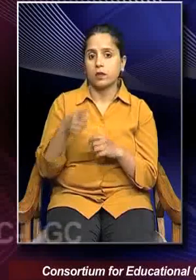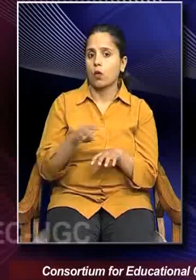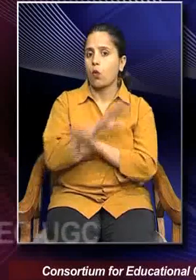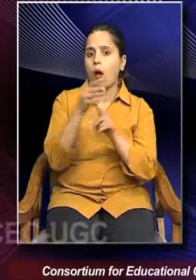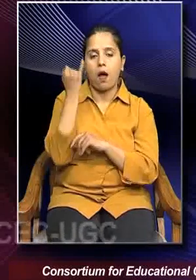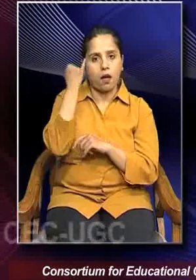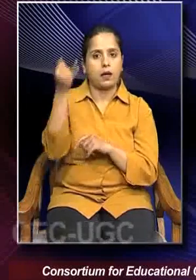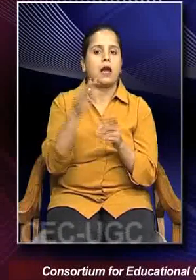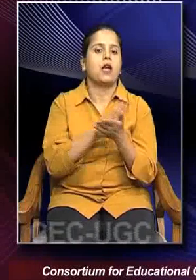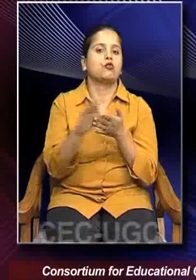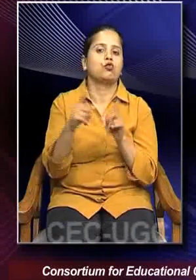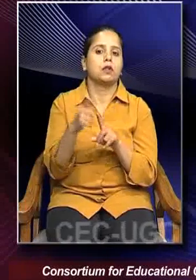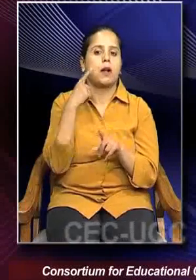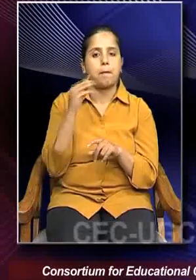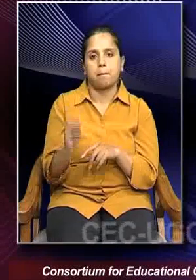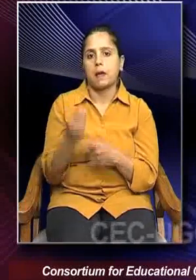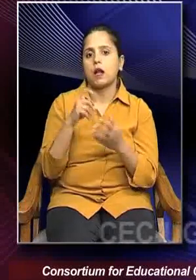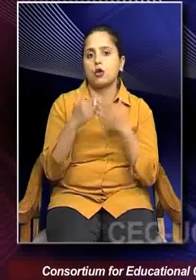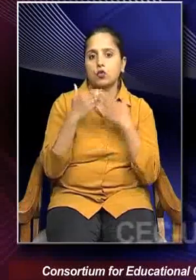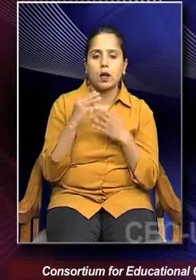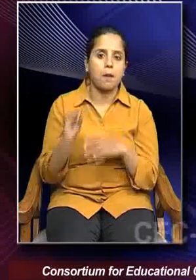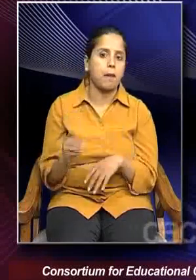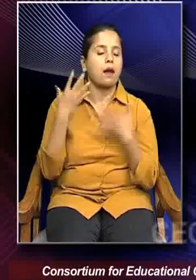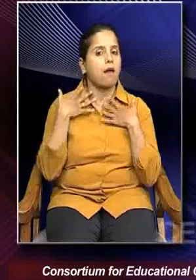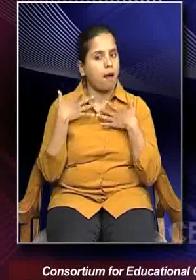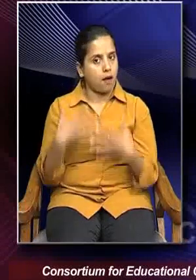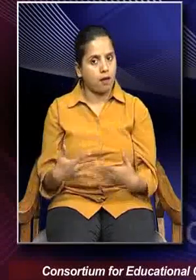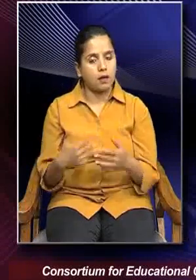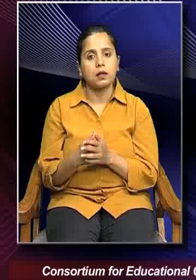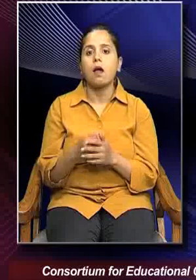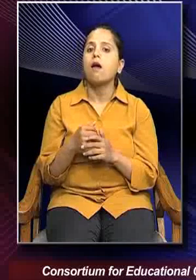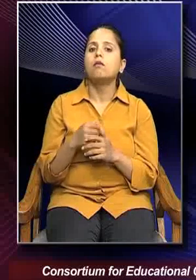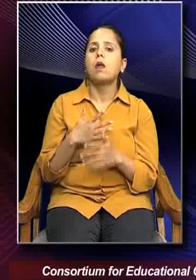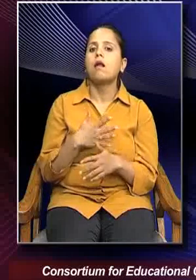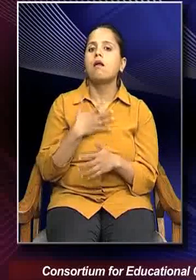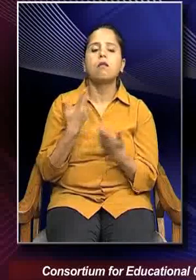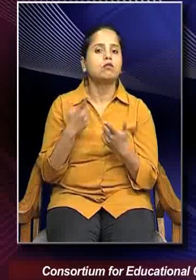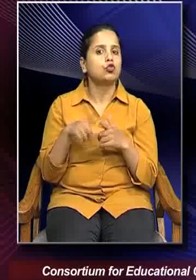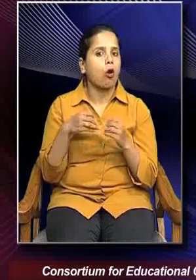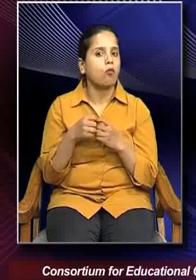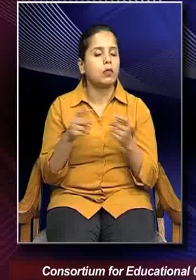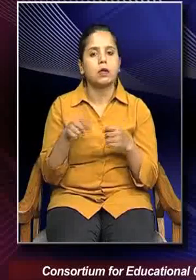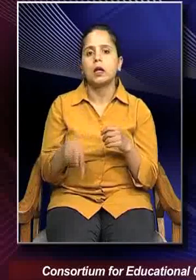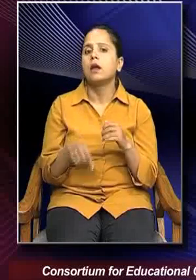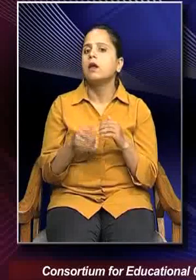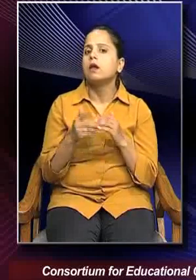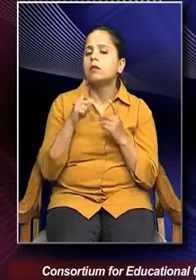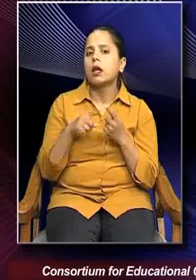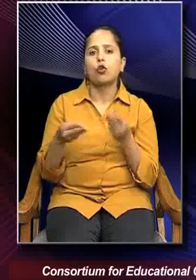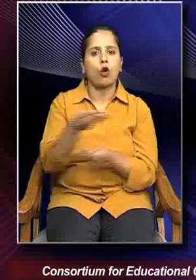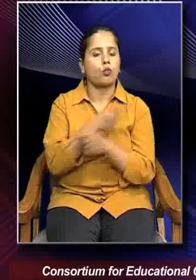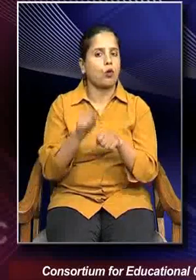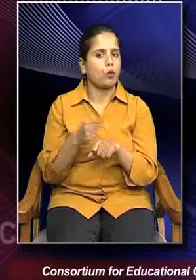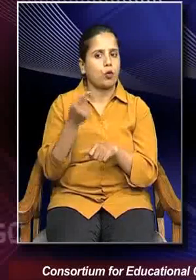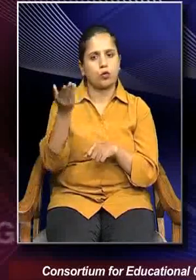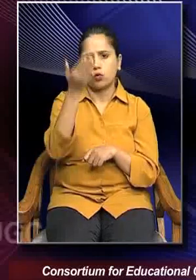idea of HDI: better education, better health, and livelihood and economic opportunities. So